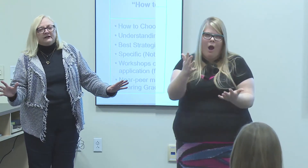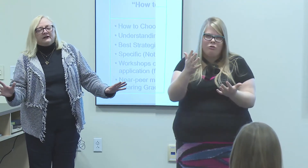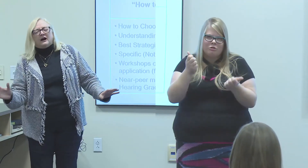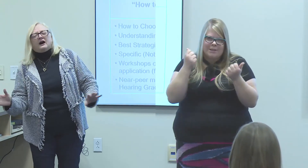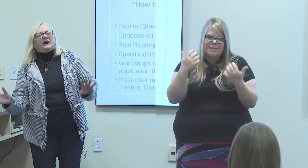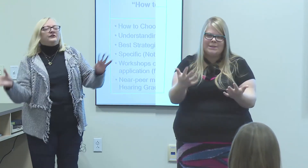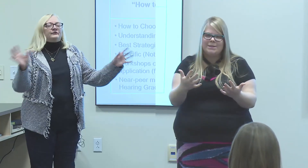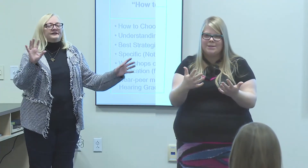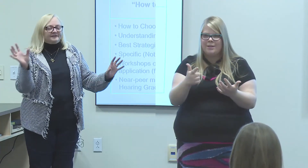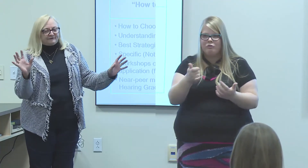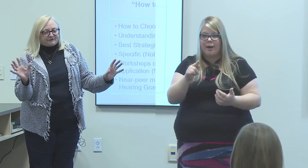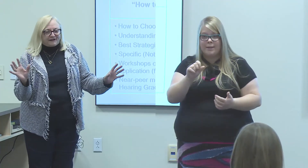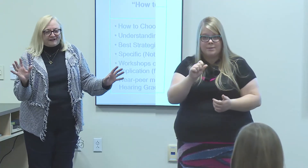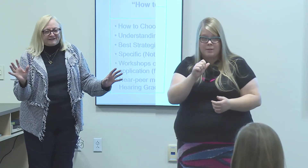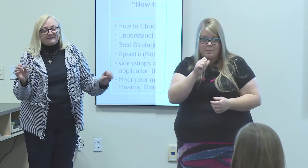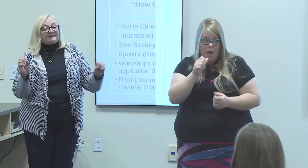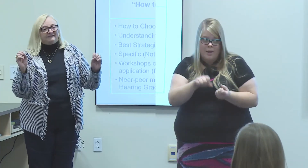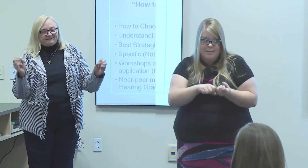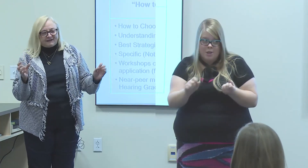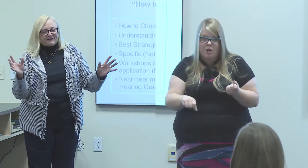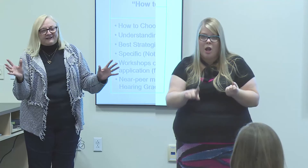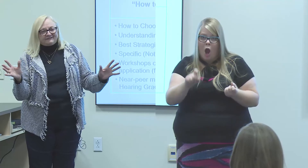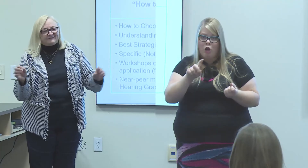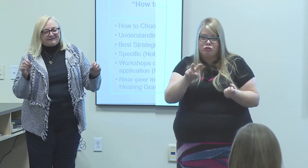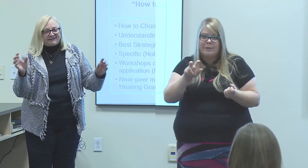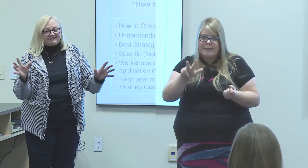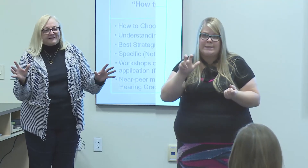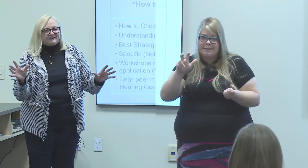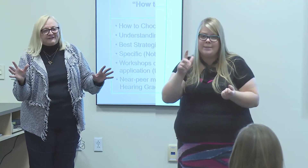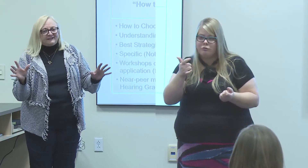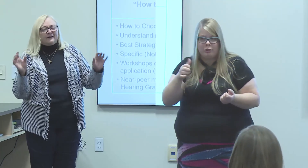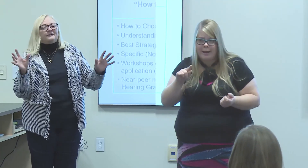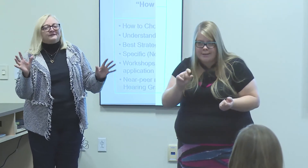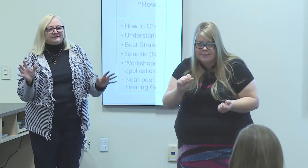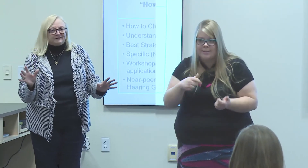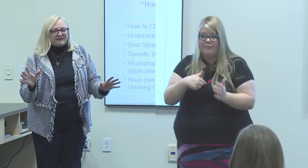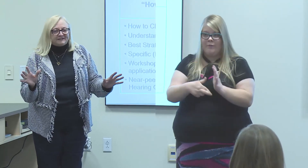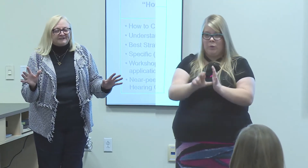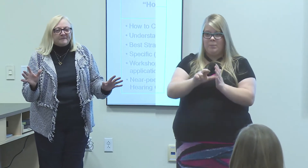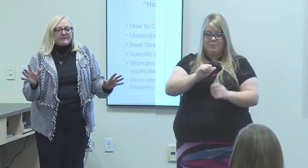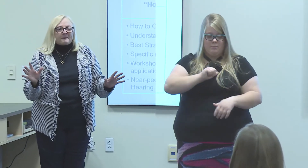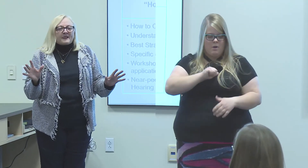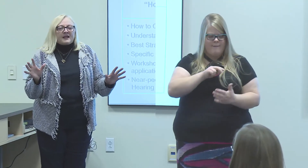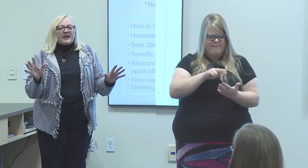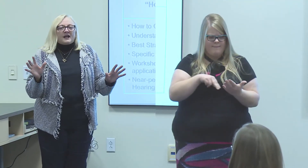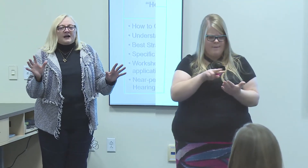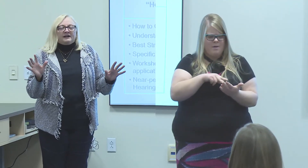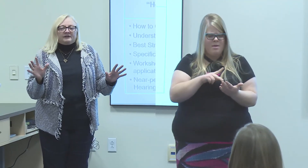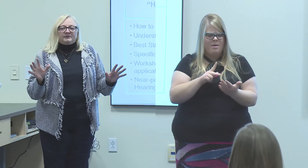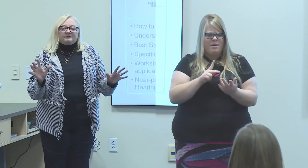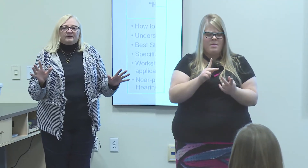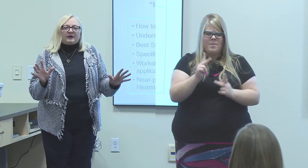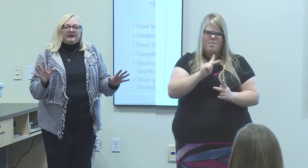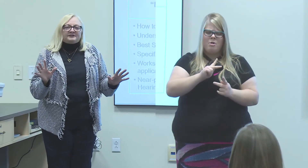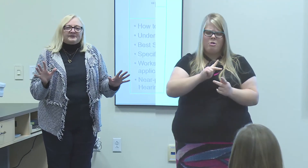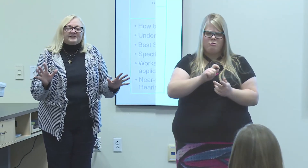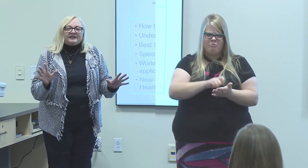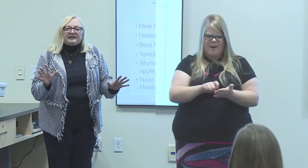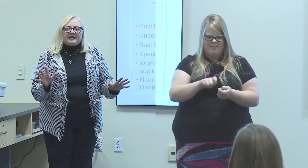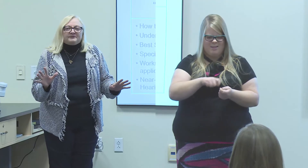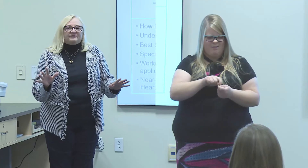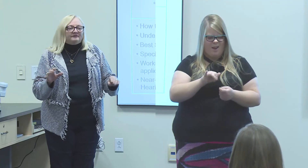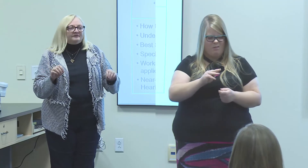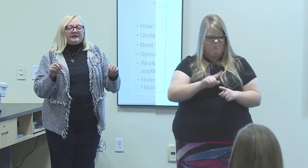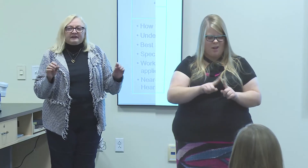reviewed hundreds of grants. I mean, I'm not exaggerating, hundreds of grants. And people write